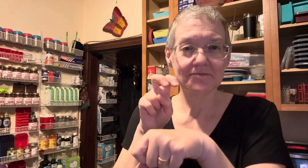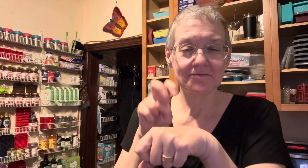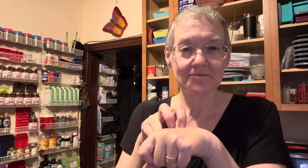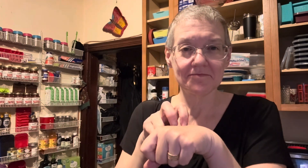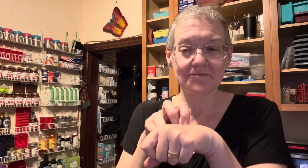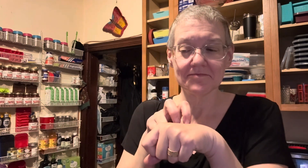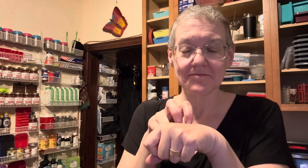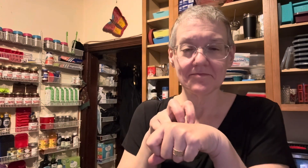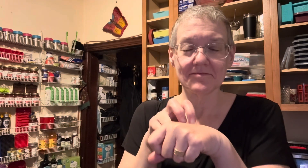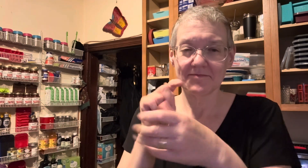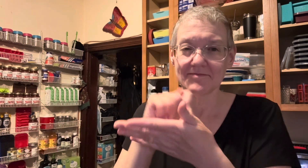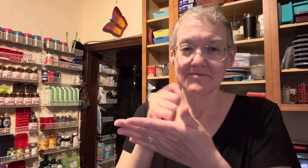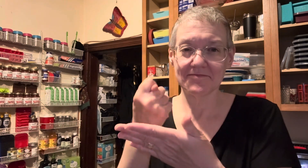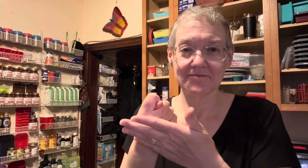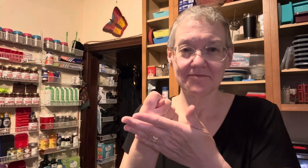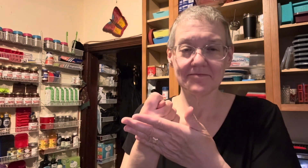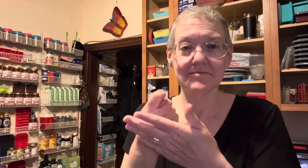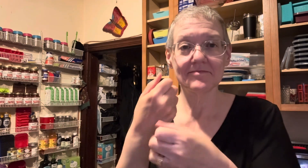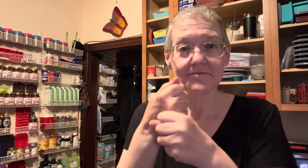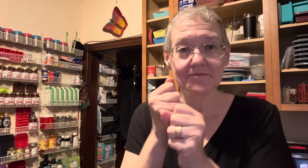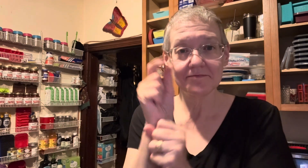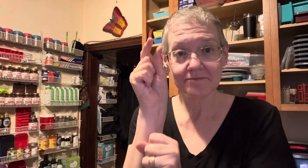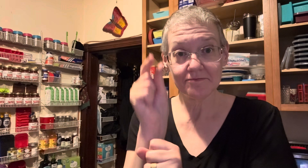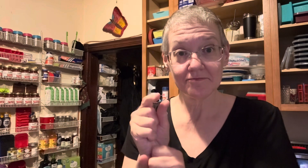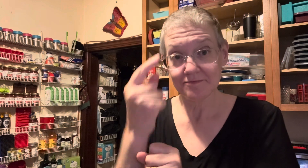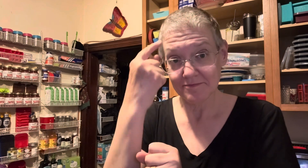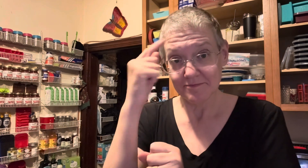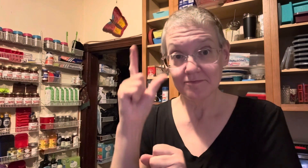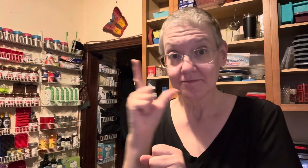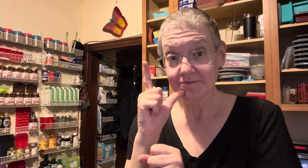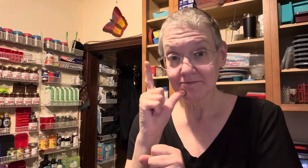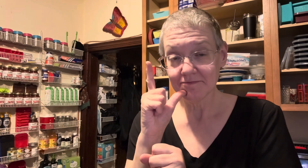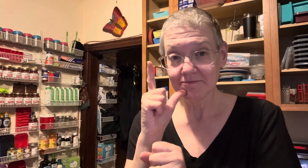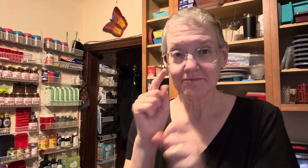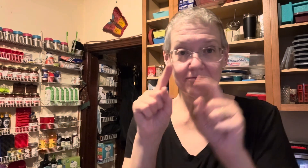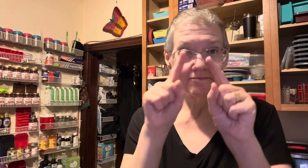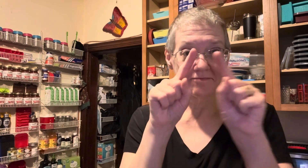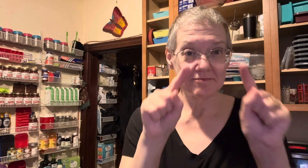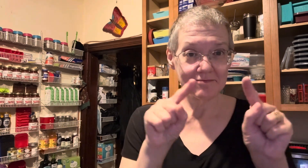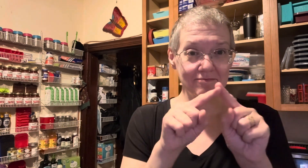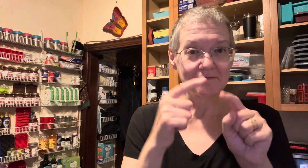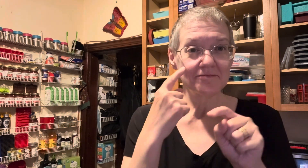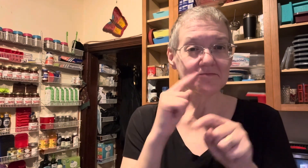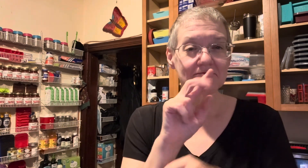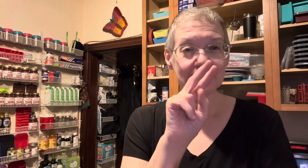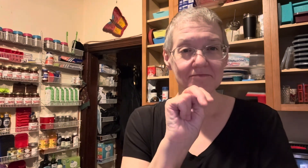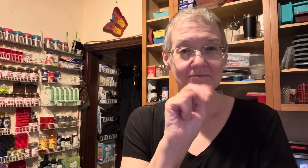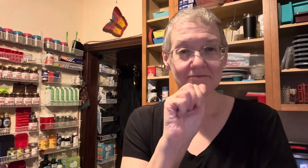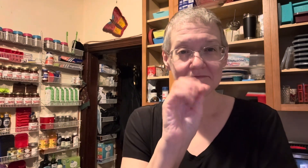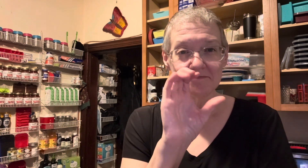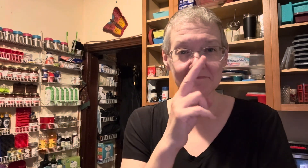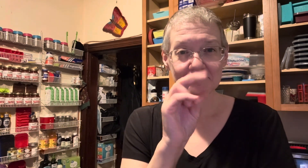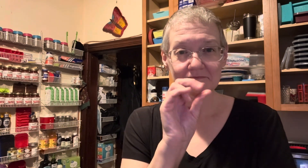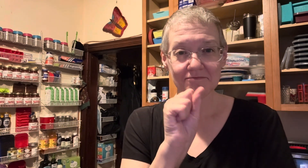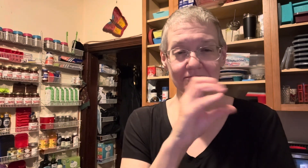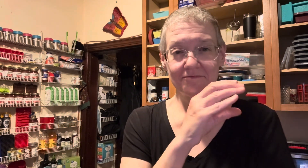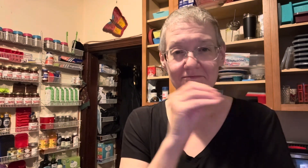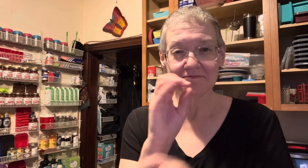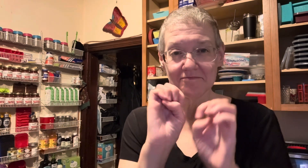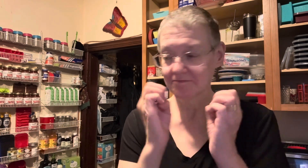Dale loves these tortillas and these chips. I make the strips for lunch and the triangles for nachos, and he eats